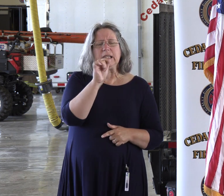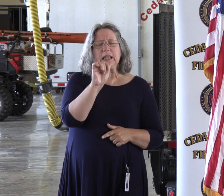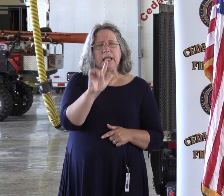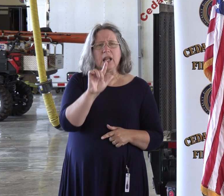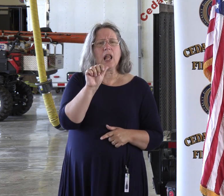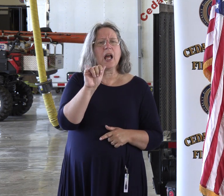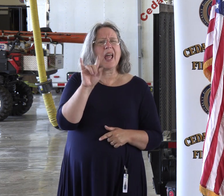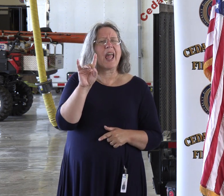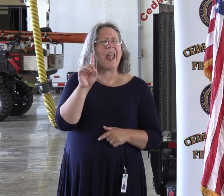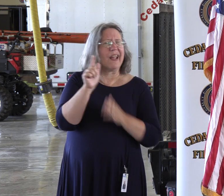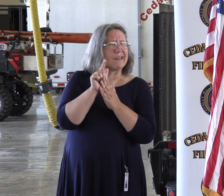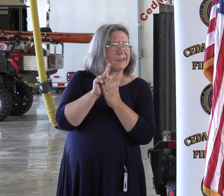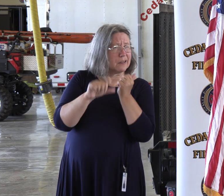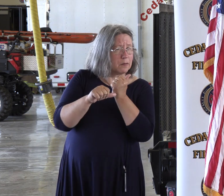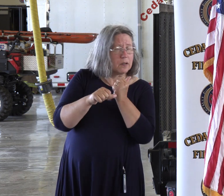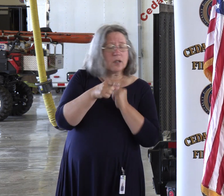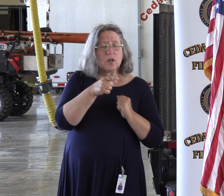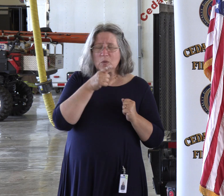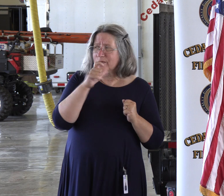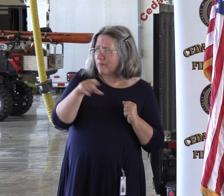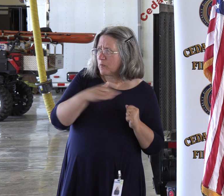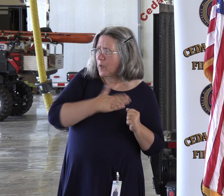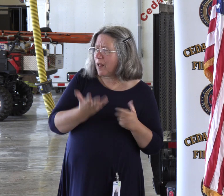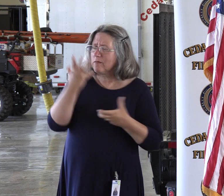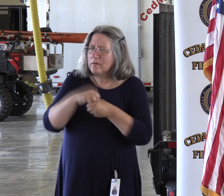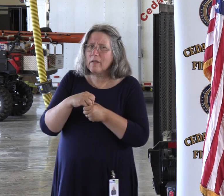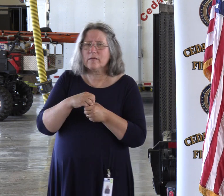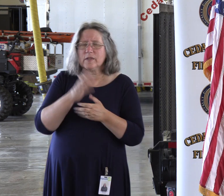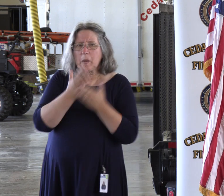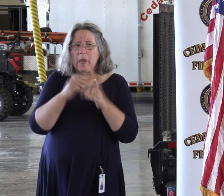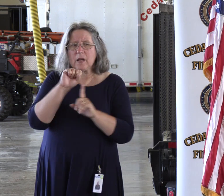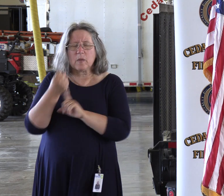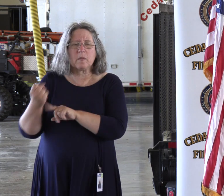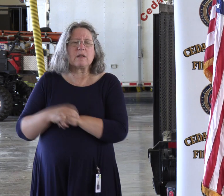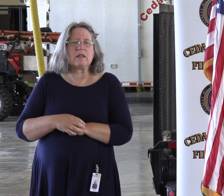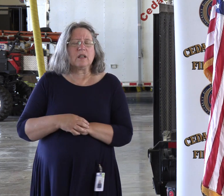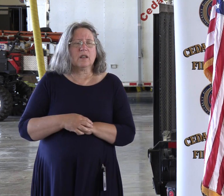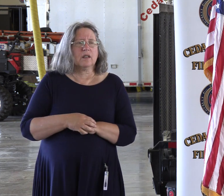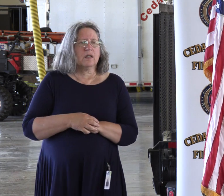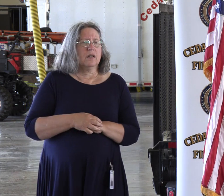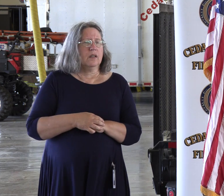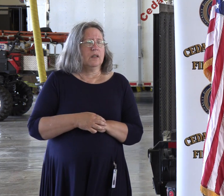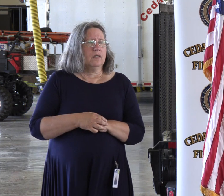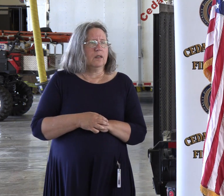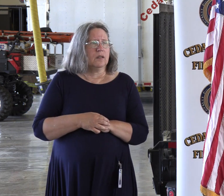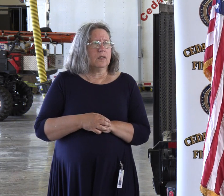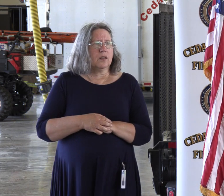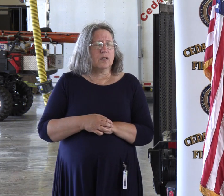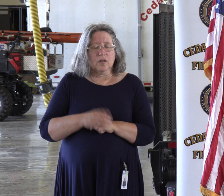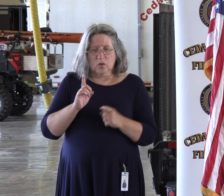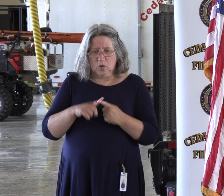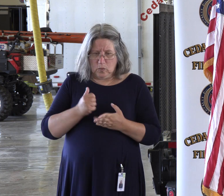They're at the resource centers taking intake on some of these cases. So they were taking that information at those centers to